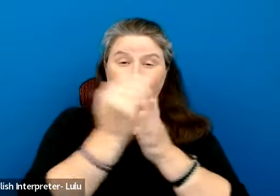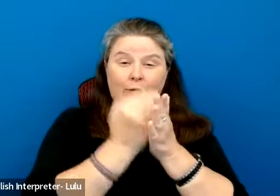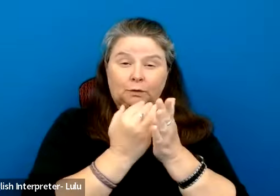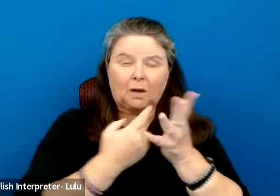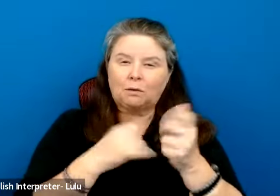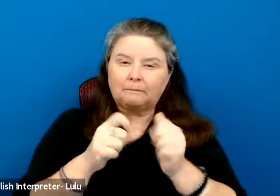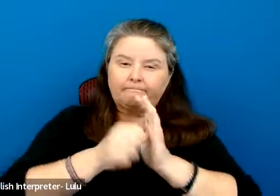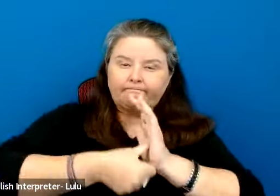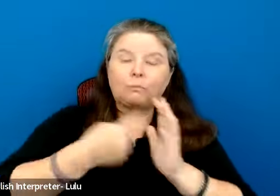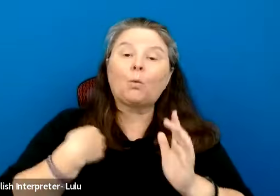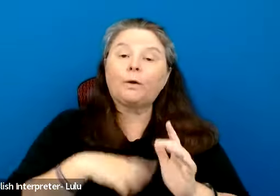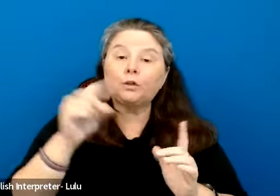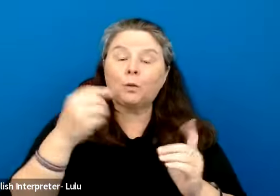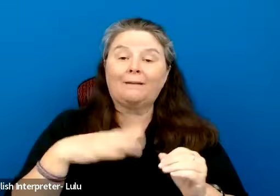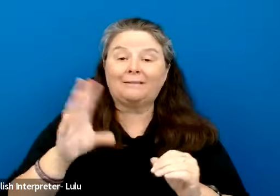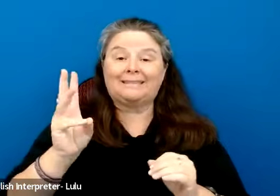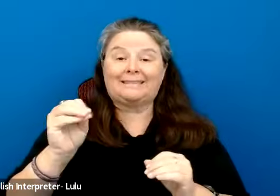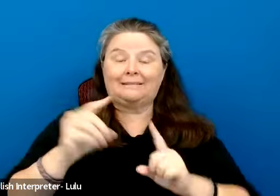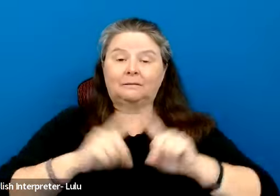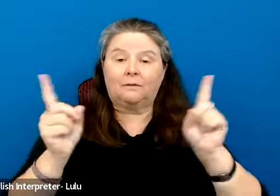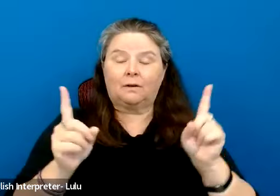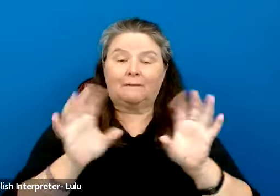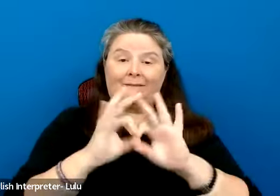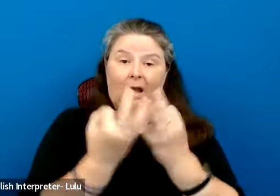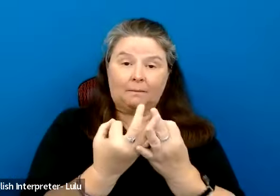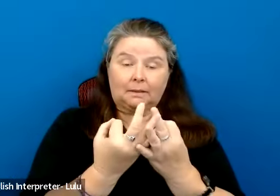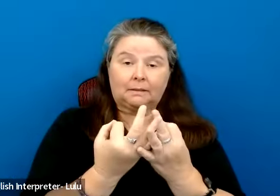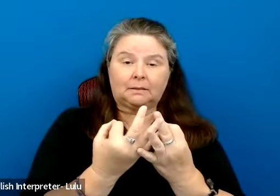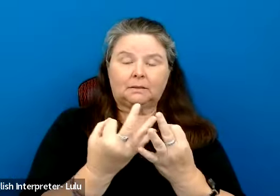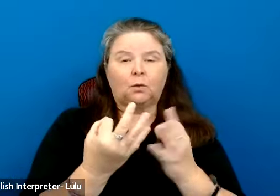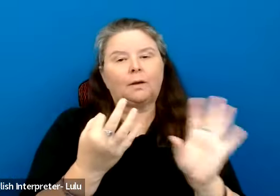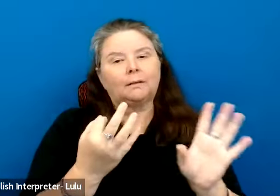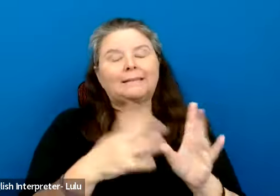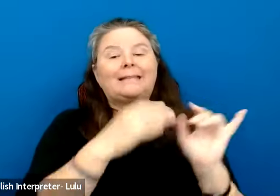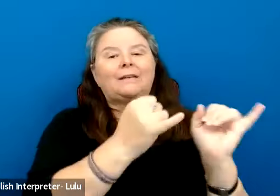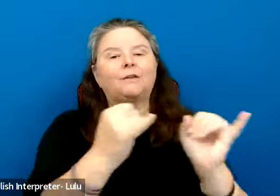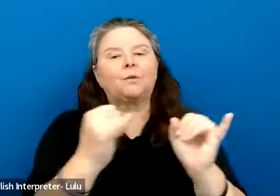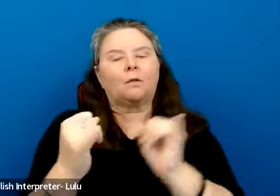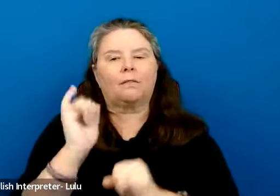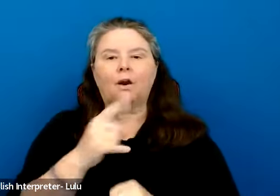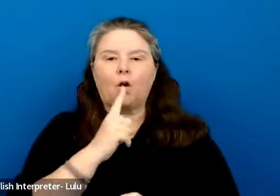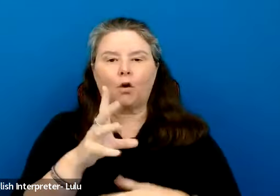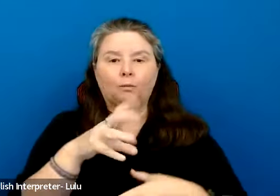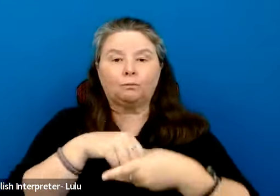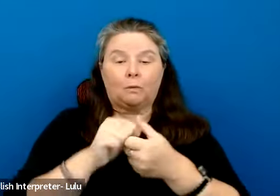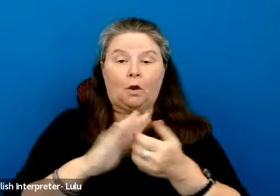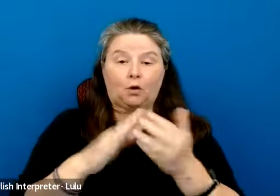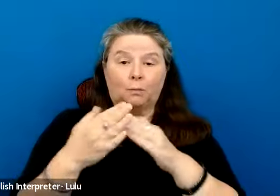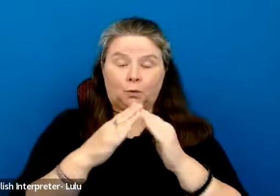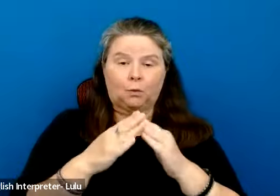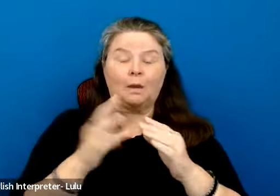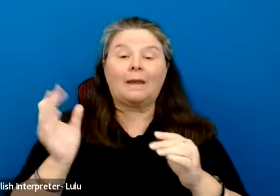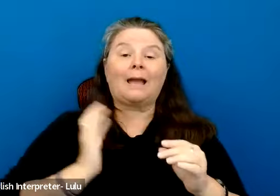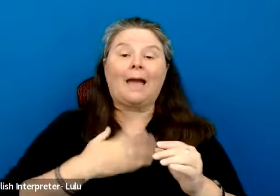to reiterate that we do have 60 different families, or I should say individuals that are associated with our community. And